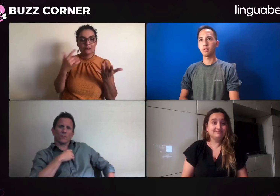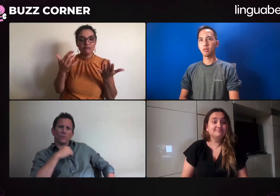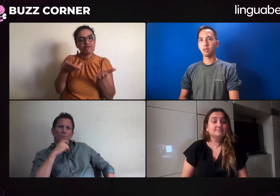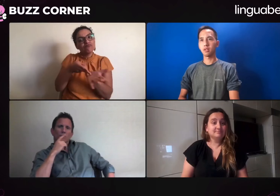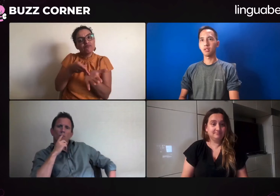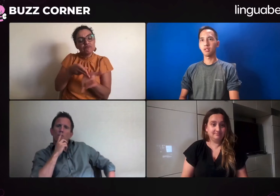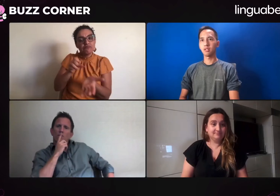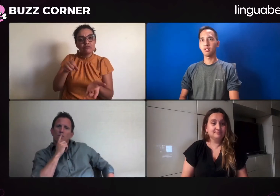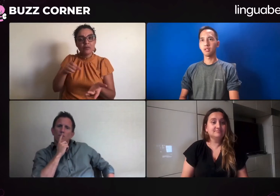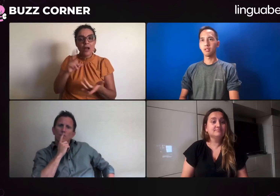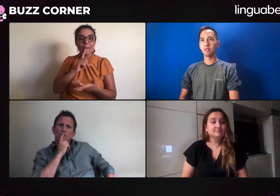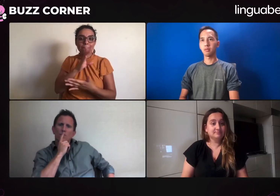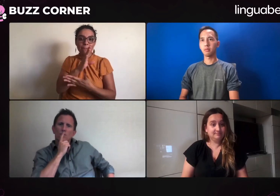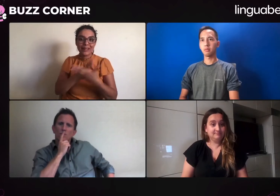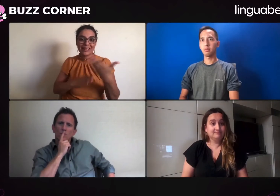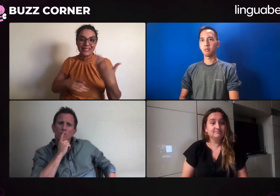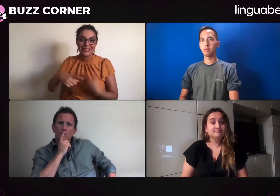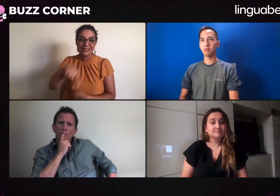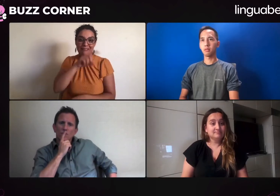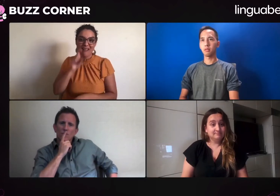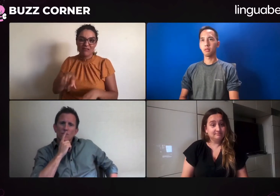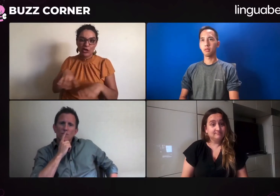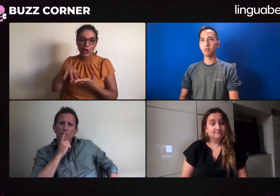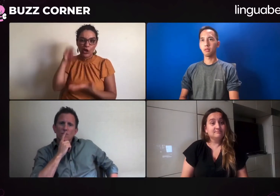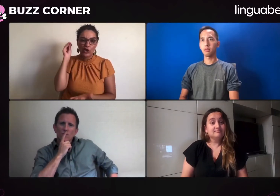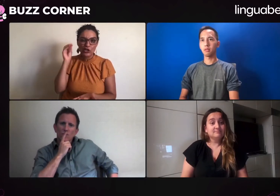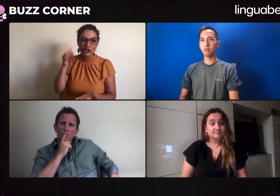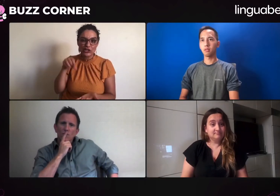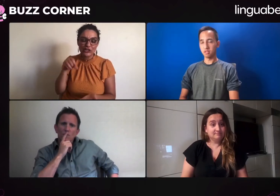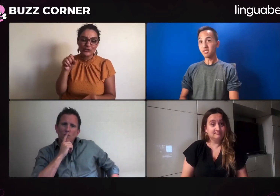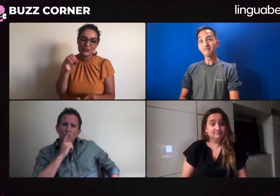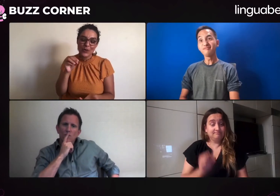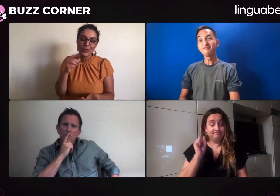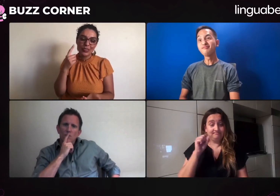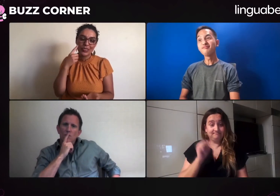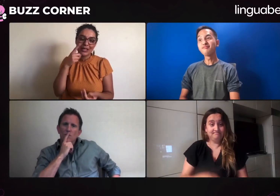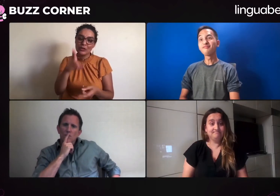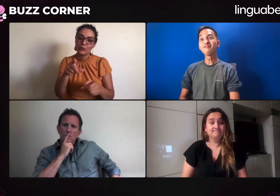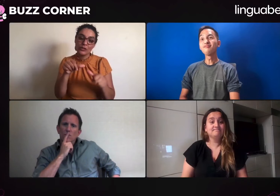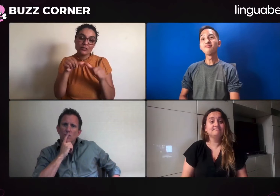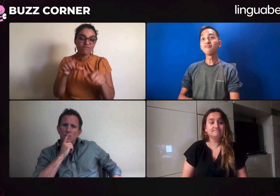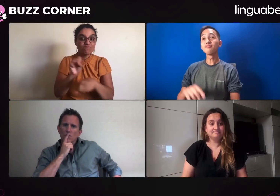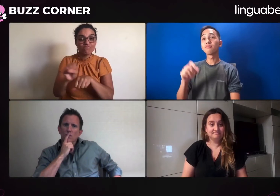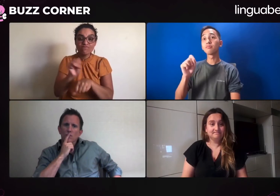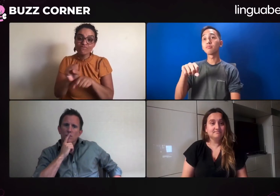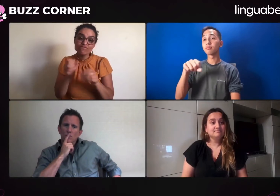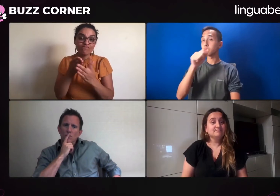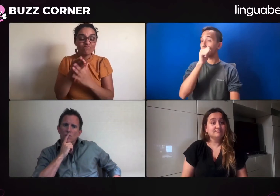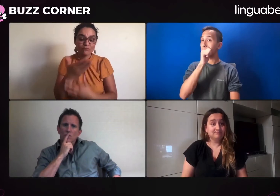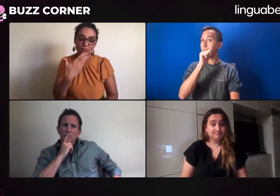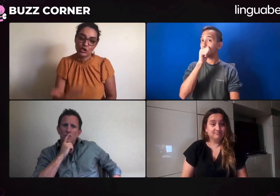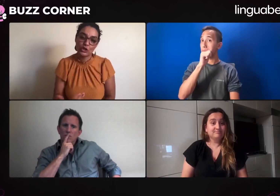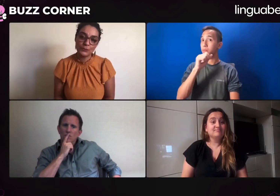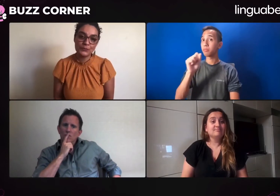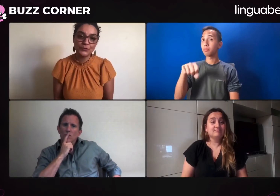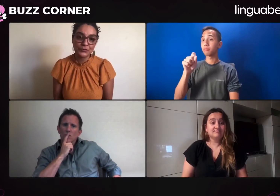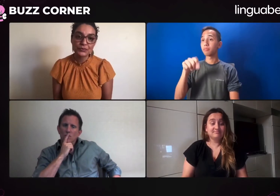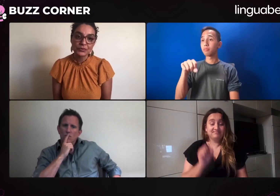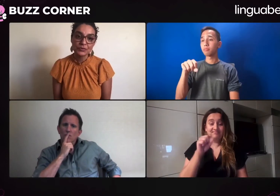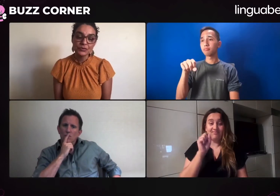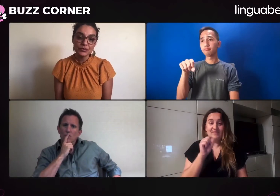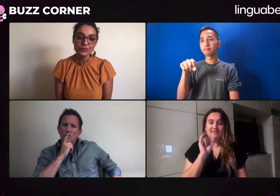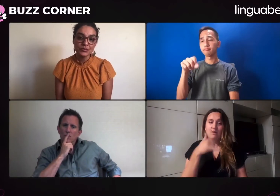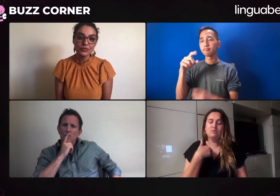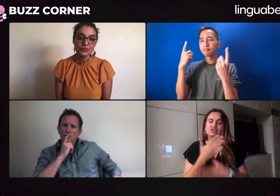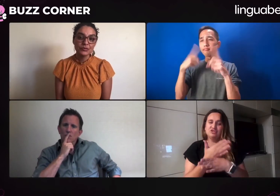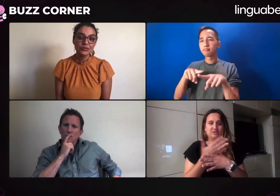deaf interpreter is in the forefront. And to be honest, sometimes it has to be a humbling experience for them to allow the deaf interpreter to take the lead.